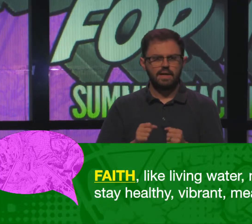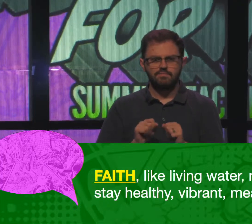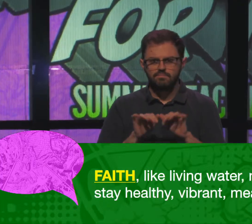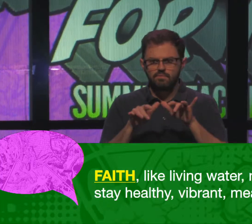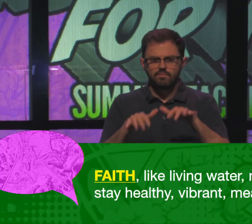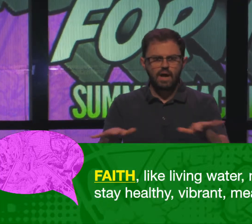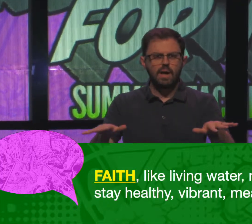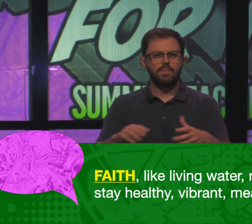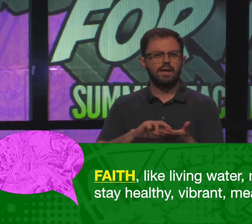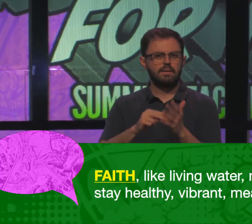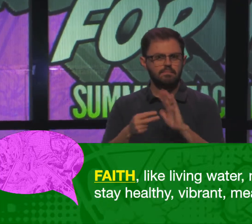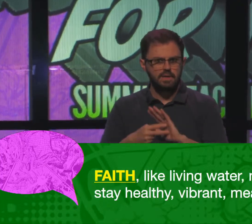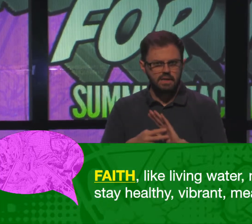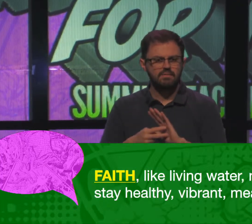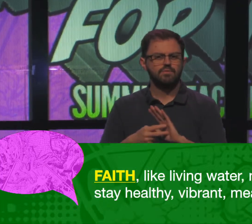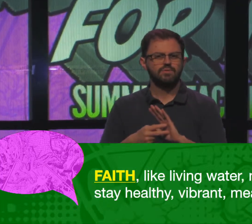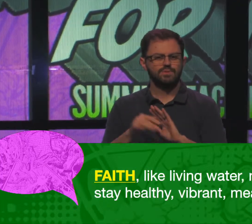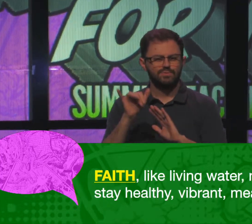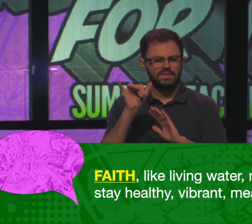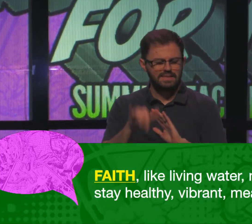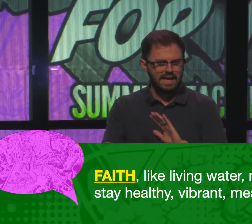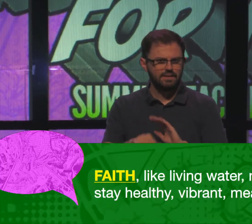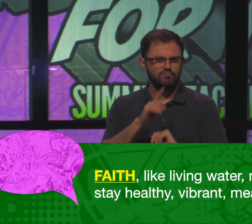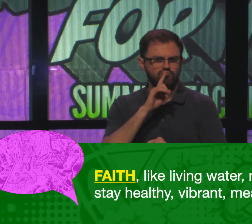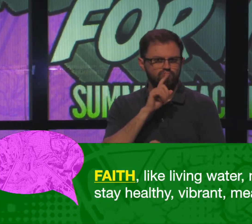Like, that's living faith.